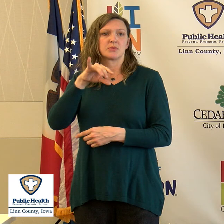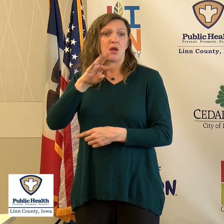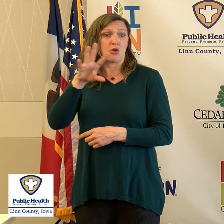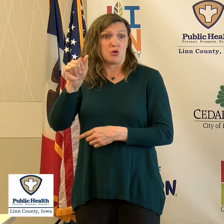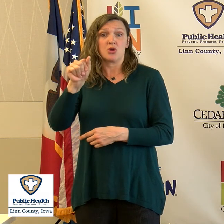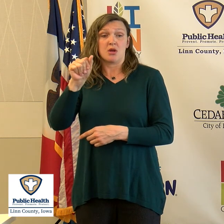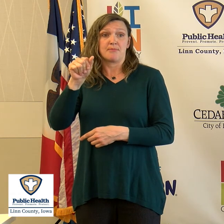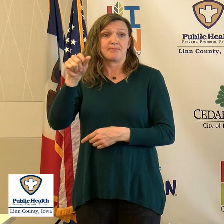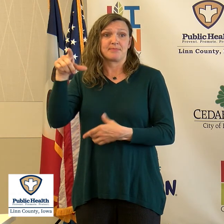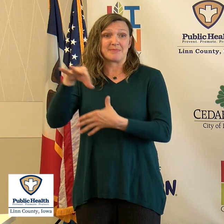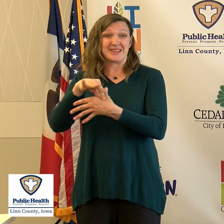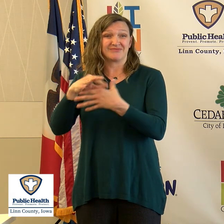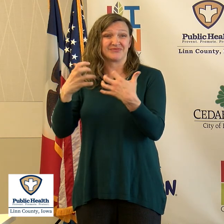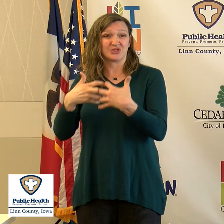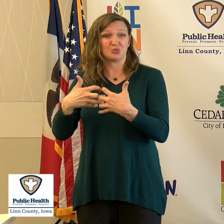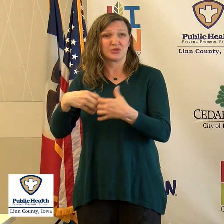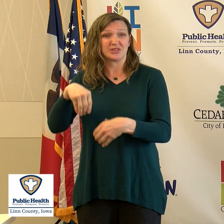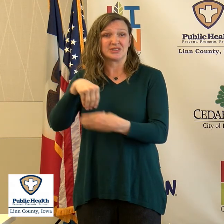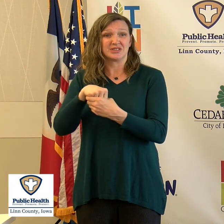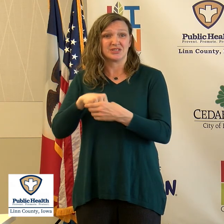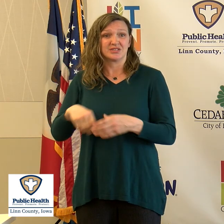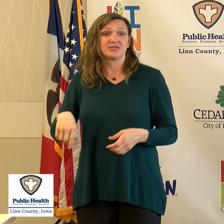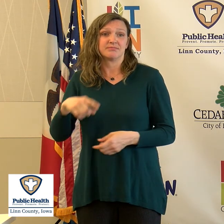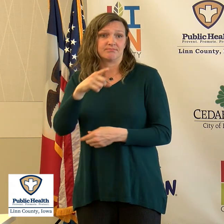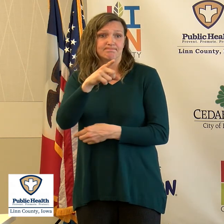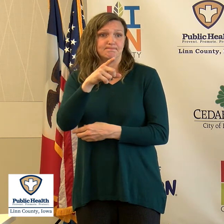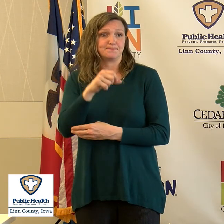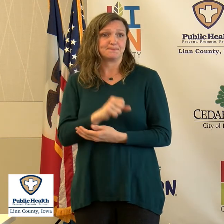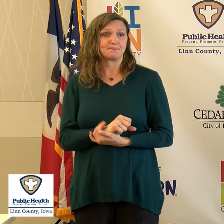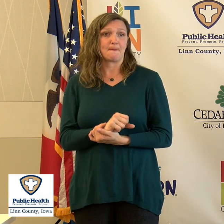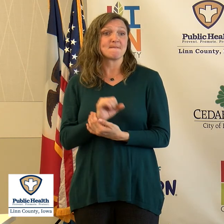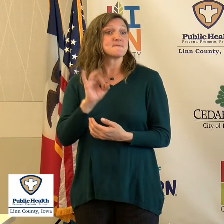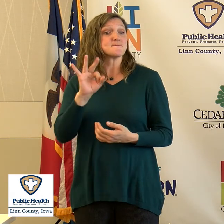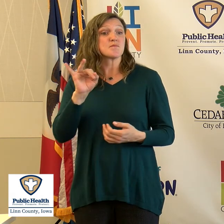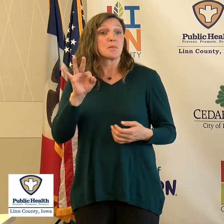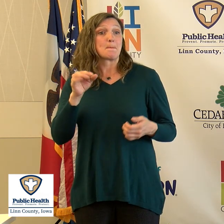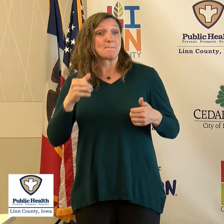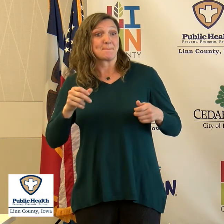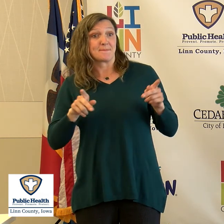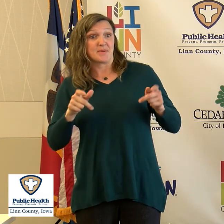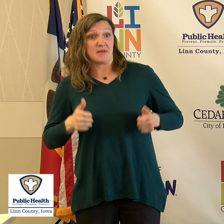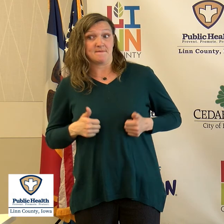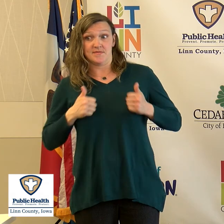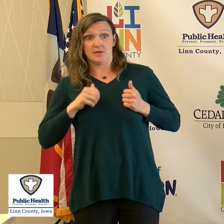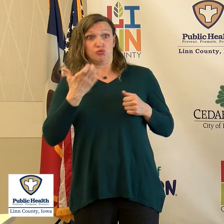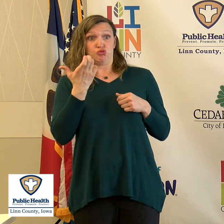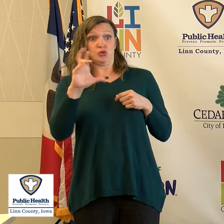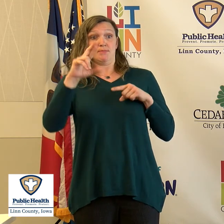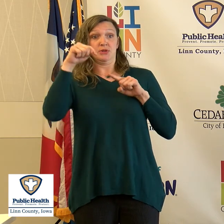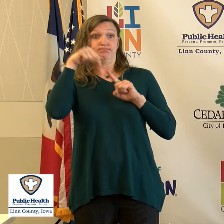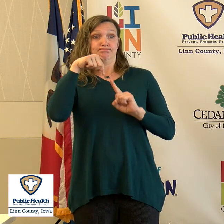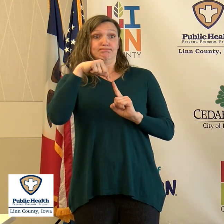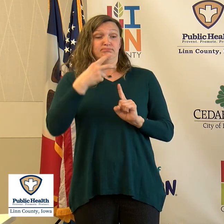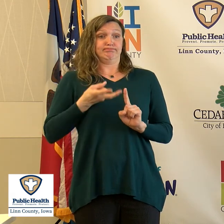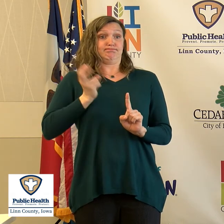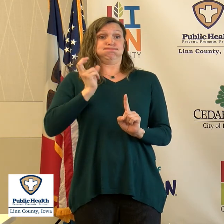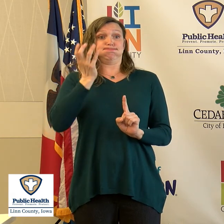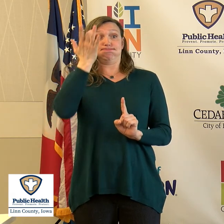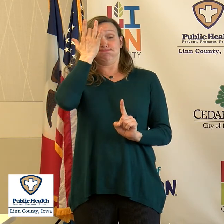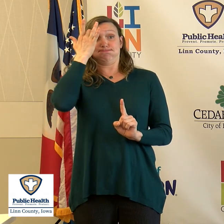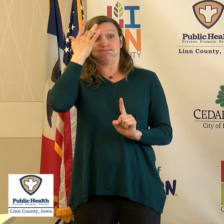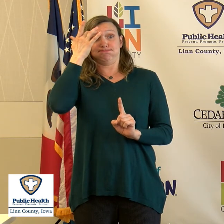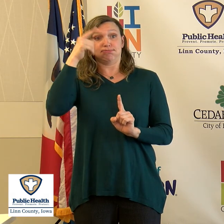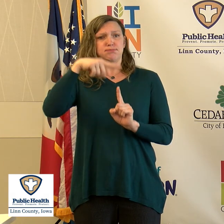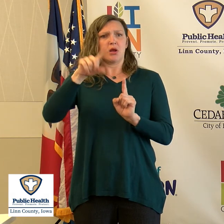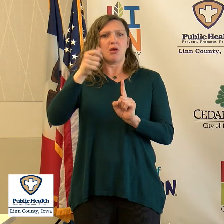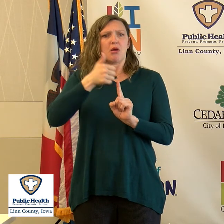Tama. If we were to have someone, one of our residents that would be sick at one of those plants, yes, we would reach out and we would do coordination with